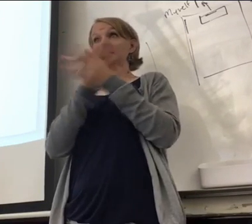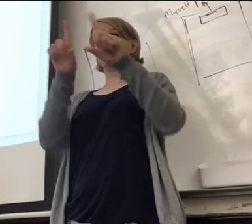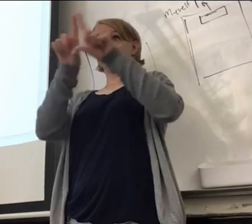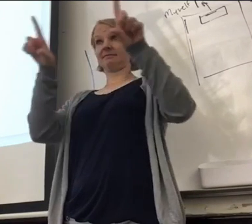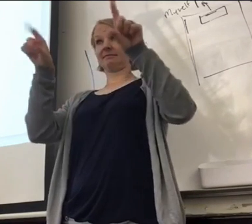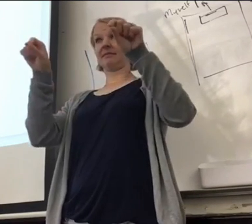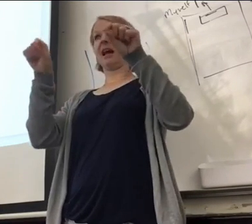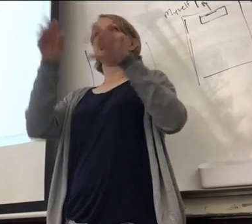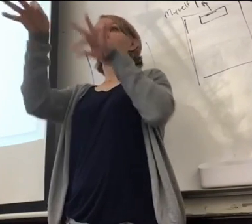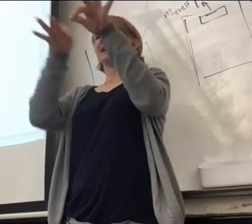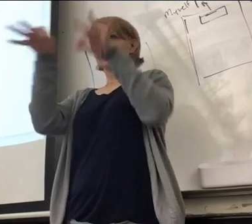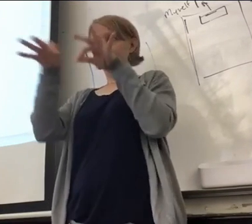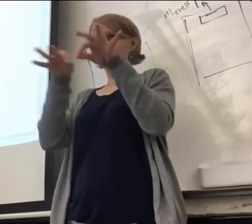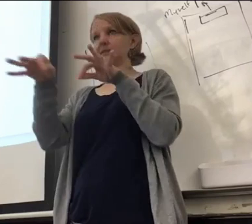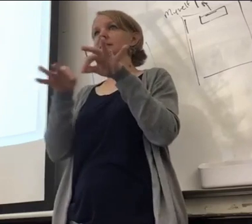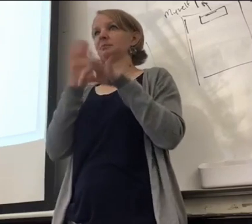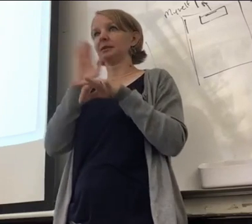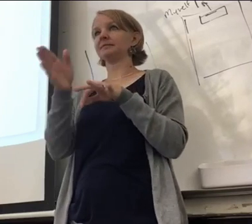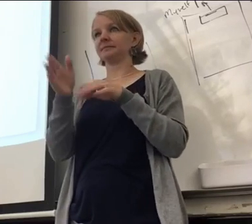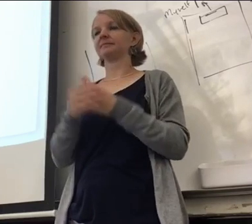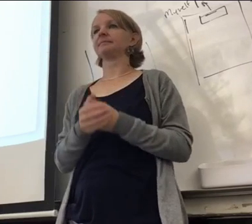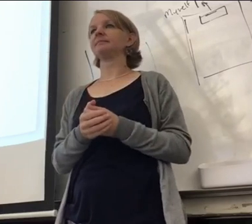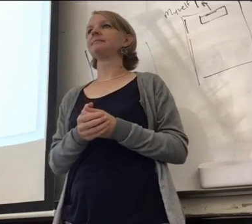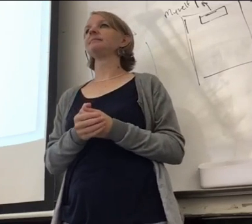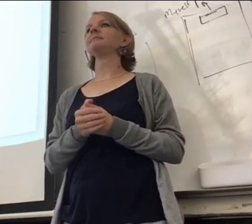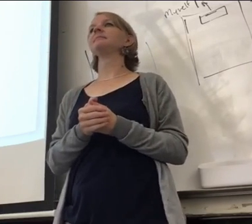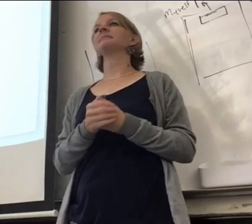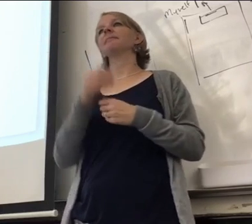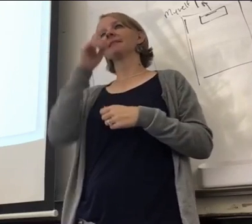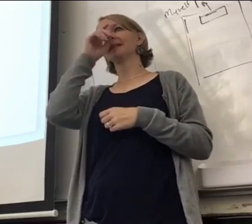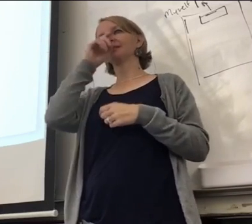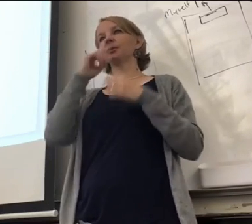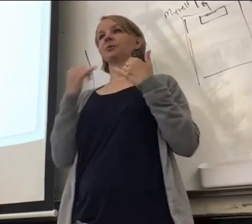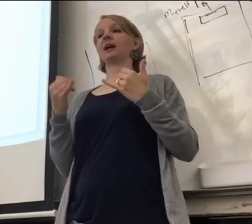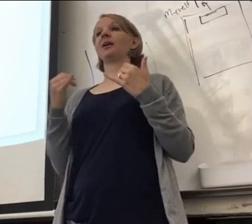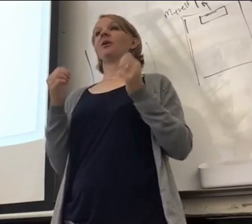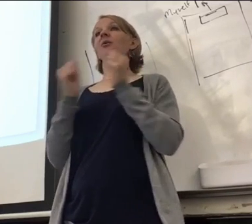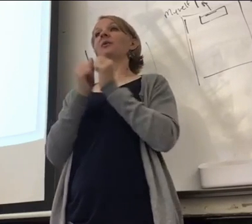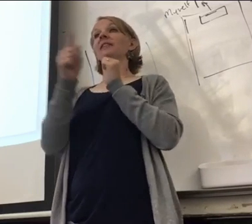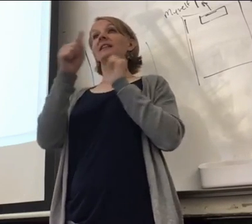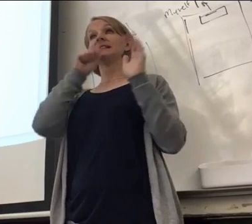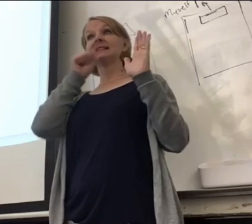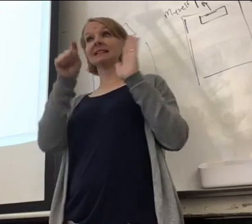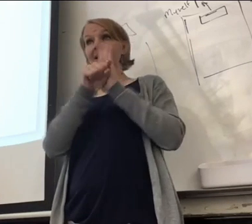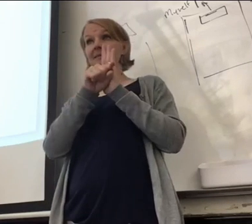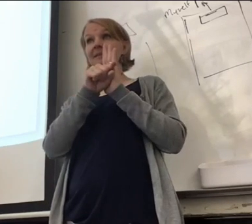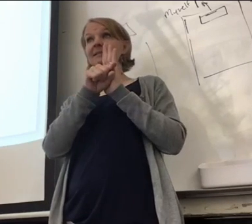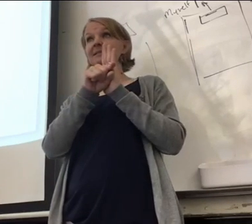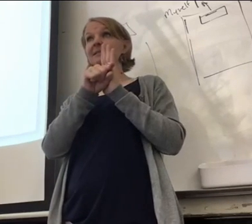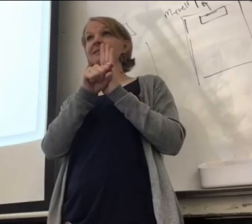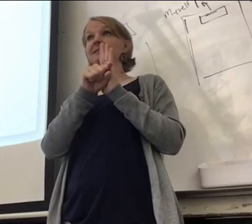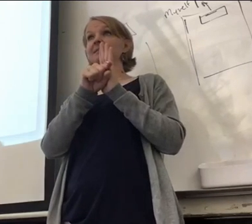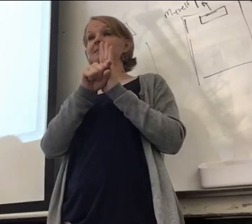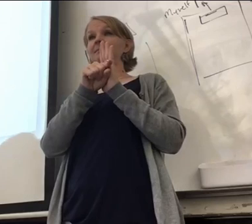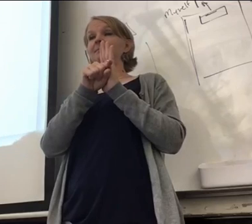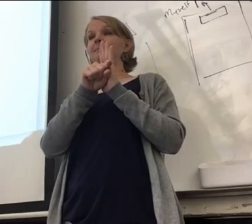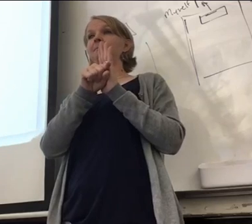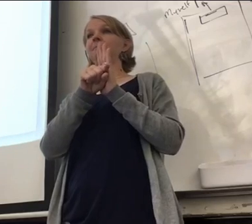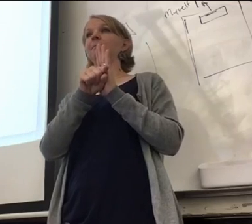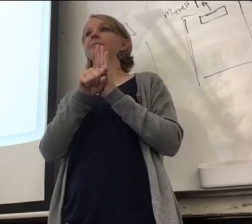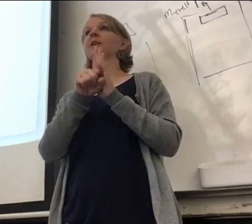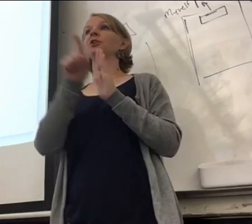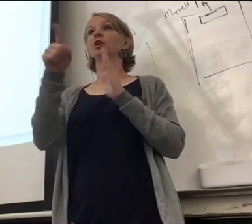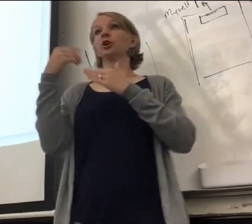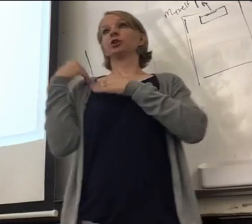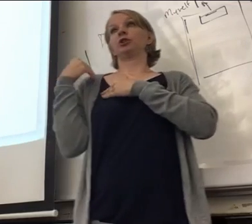quick, I'm going to explain that assignment to you. Now, on this assignment, you are in charge of a couple